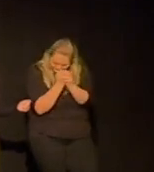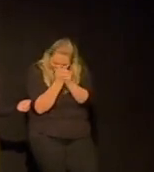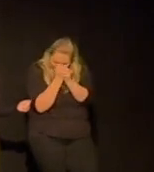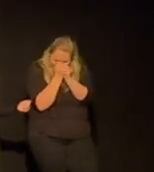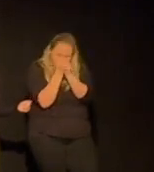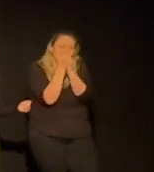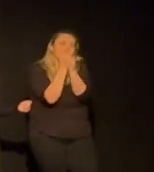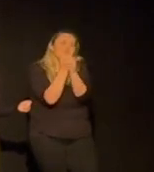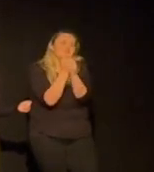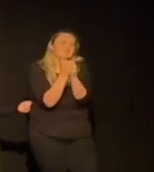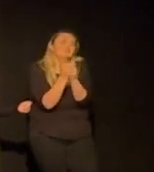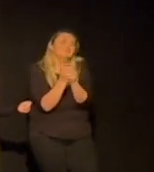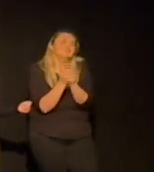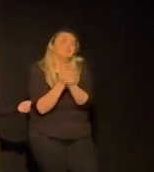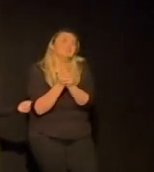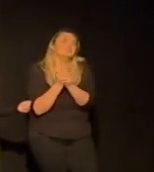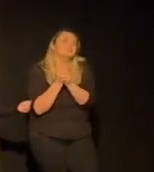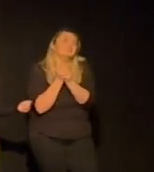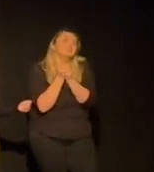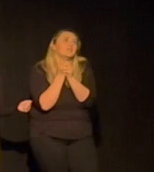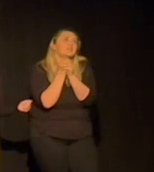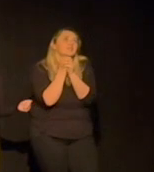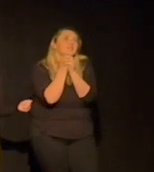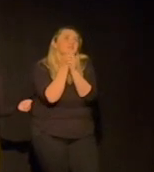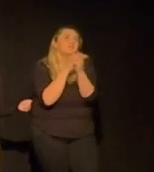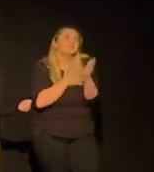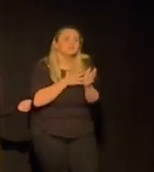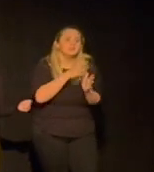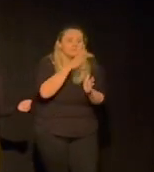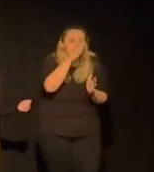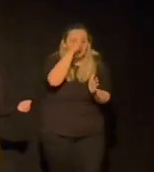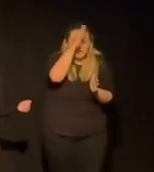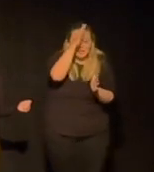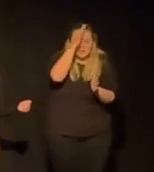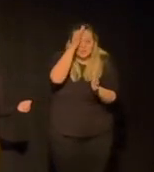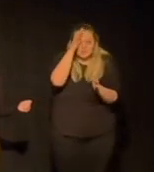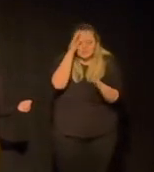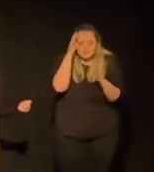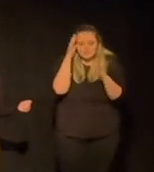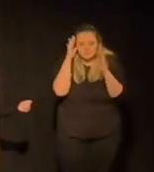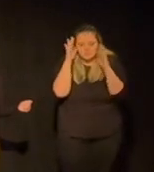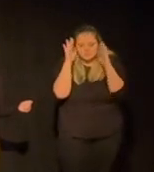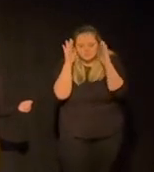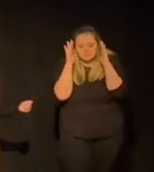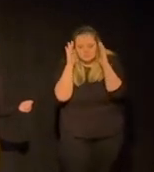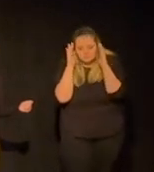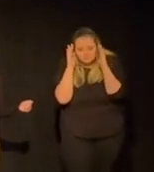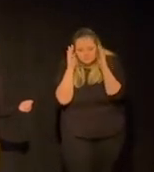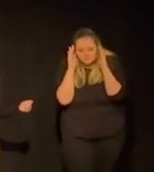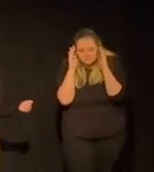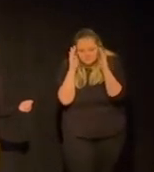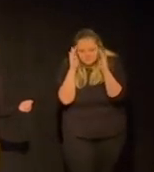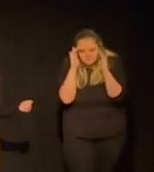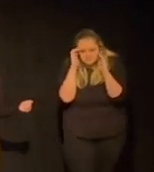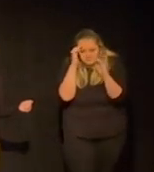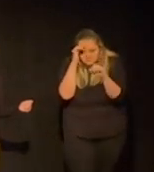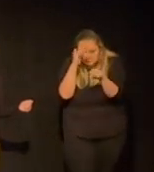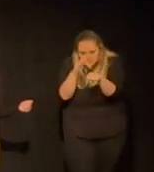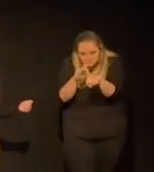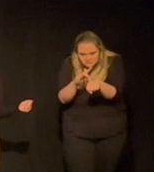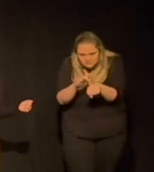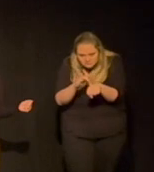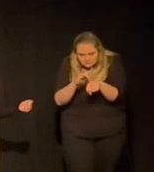worshipped him. And all he could ever talk about was